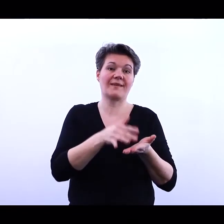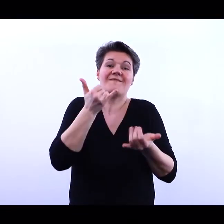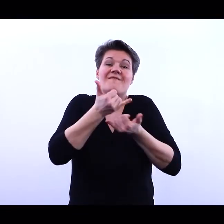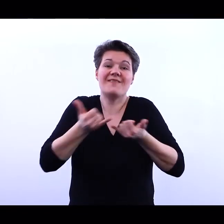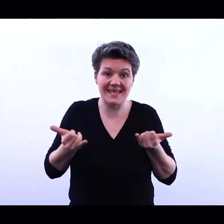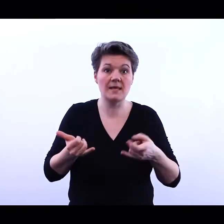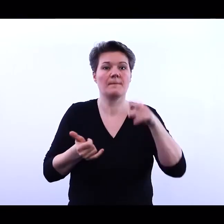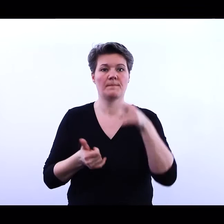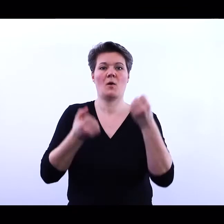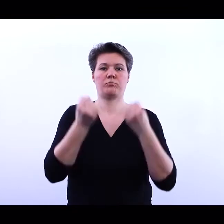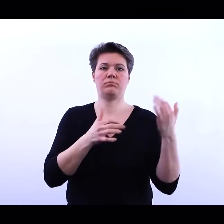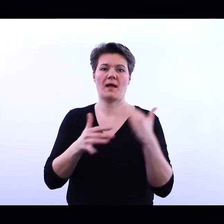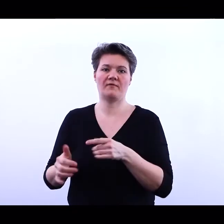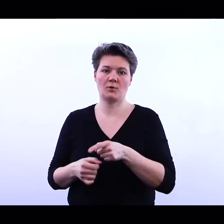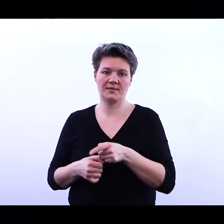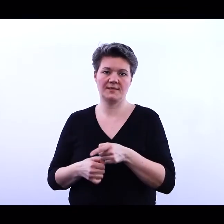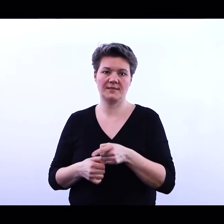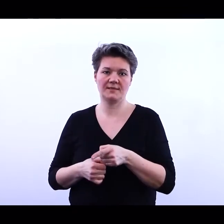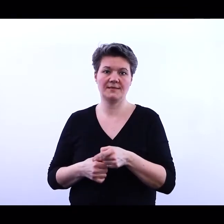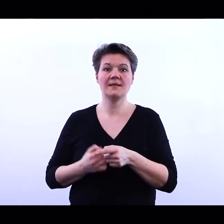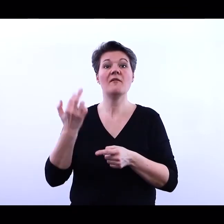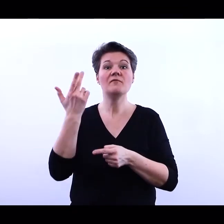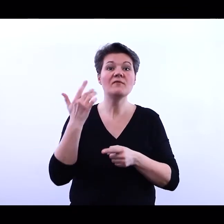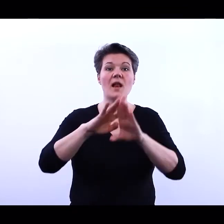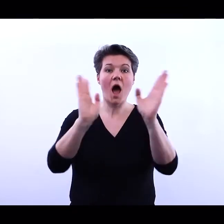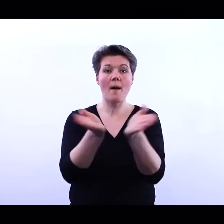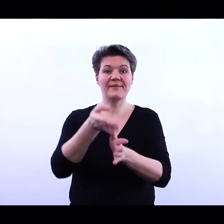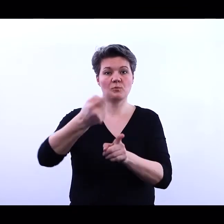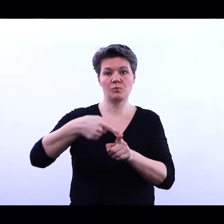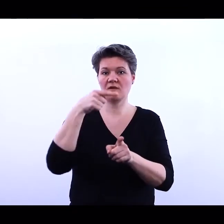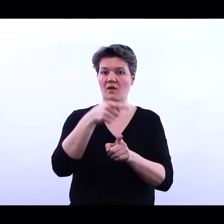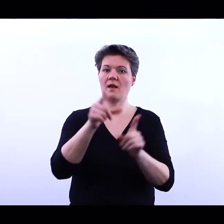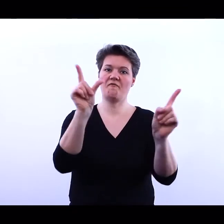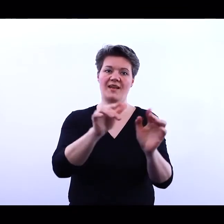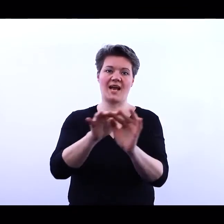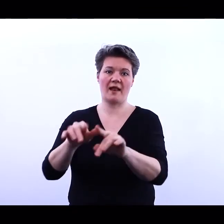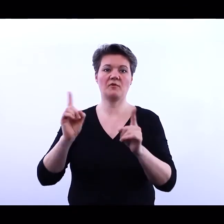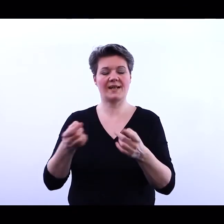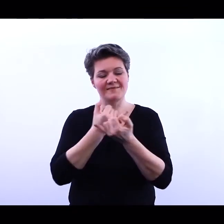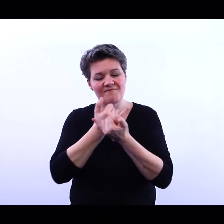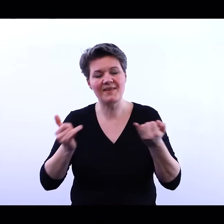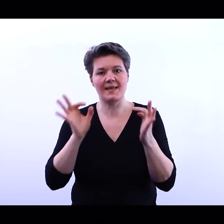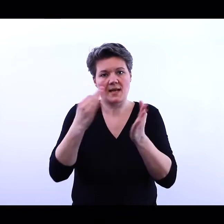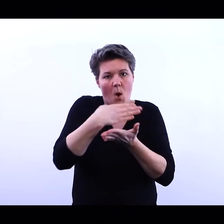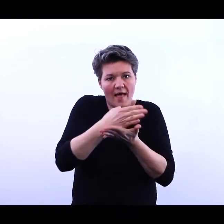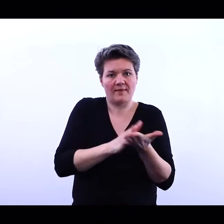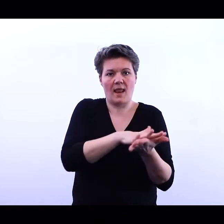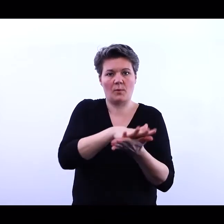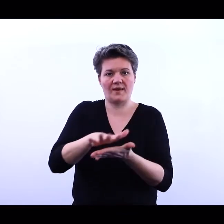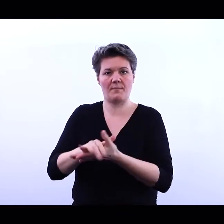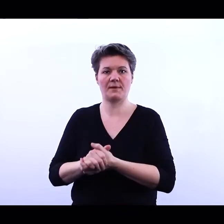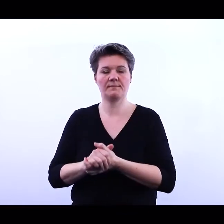not how much you have that's going to influence how and whether you are effective with technology. And